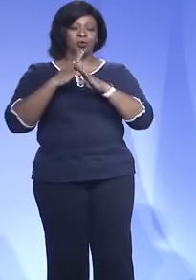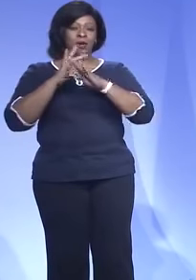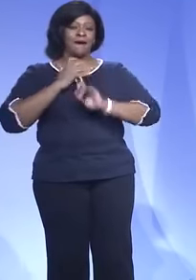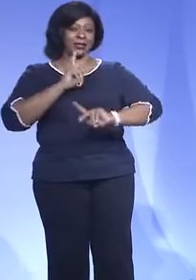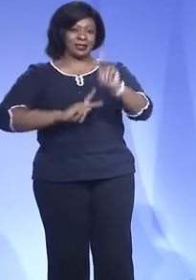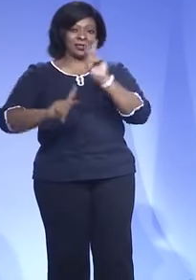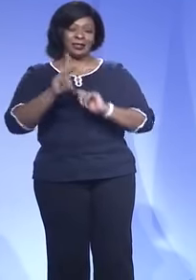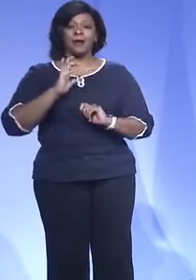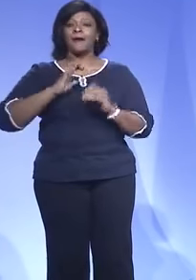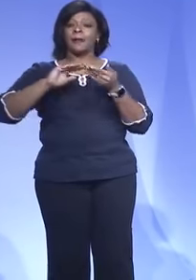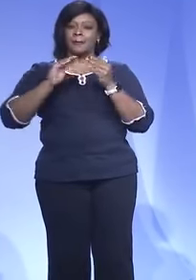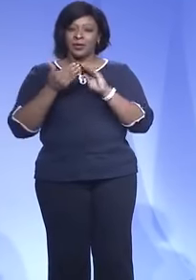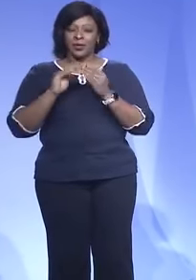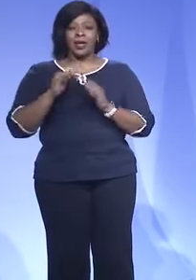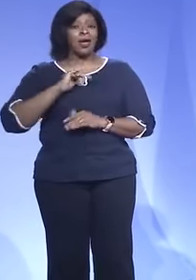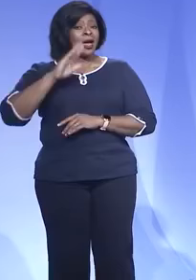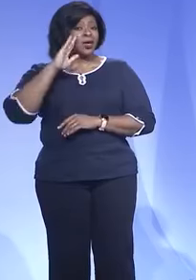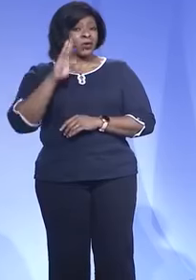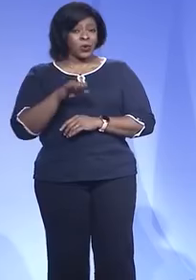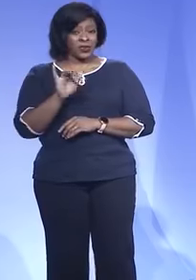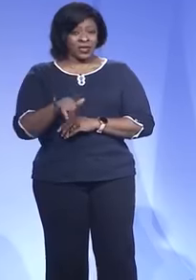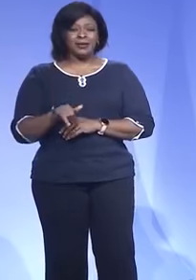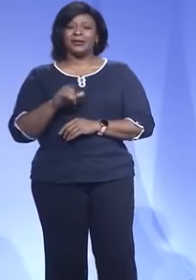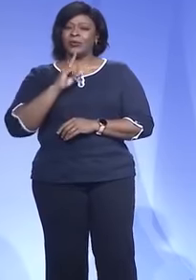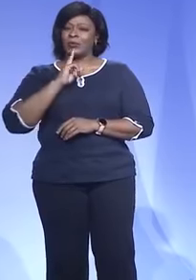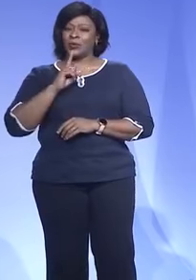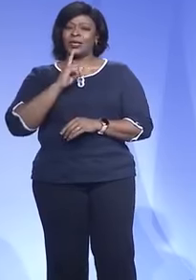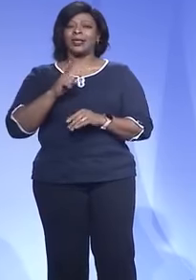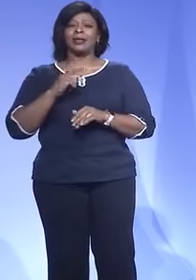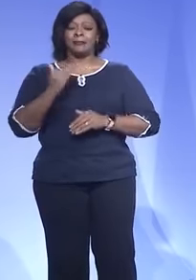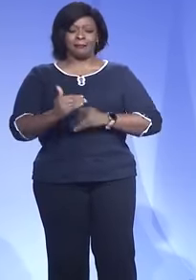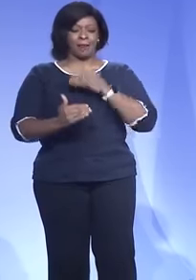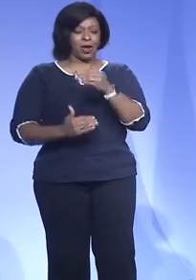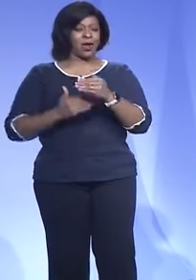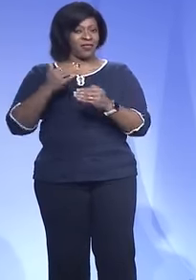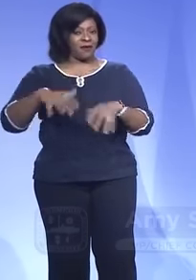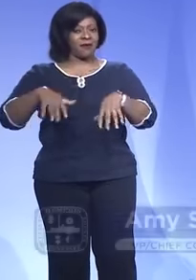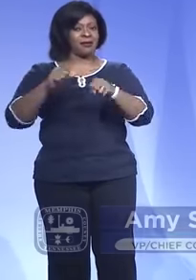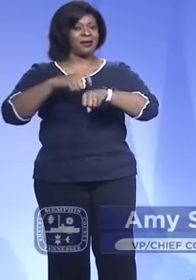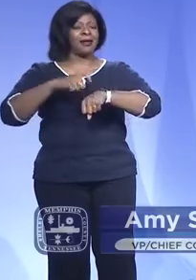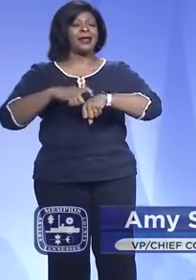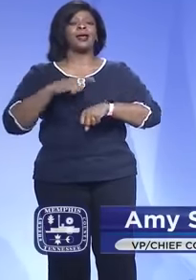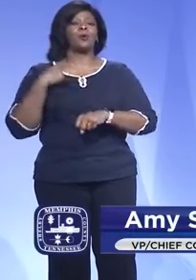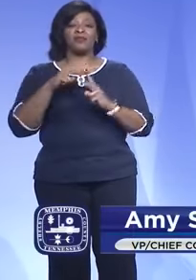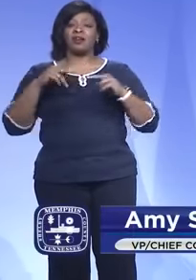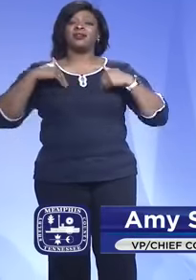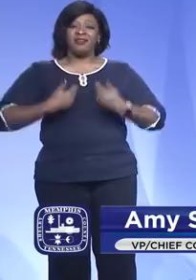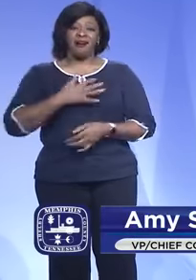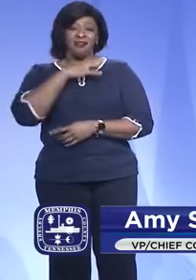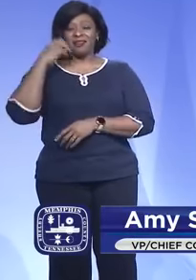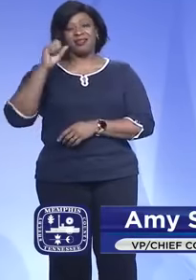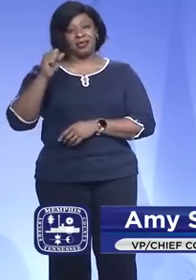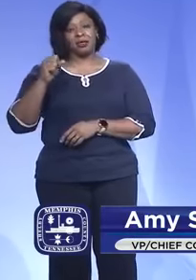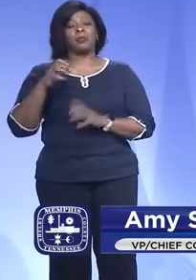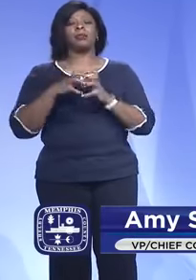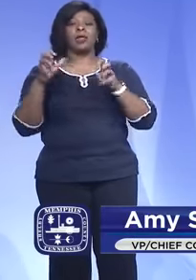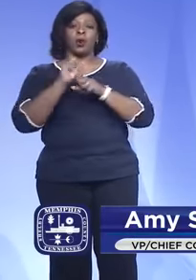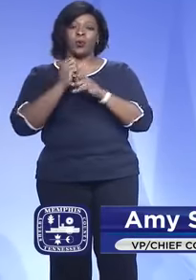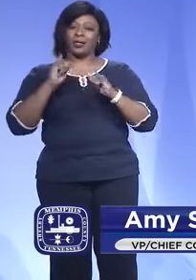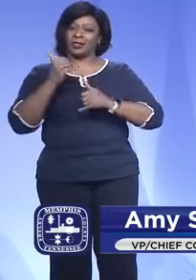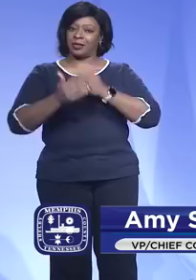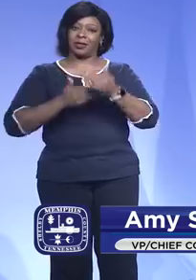citizens and our communities. I know that it is a marathon and we're all very tired, but we have a lot of work ahead of